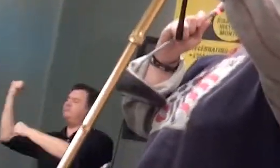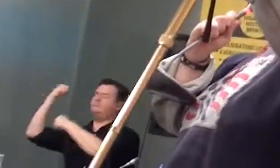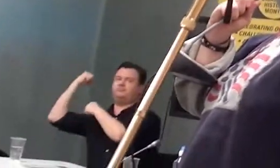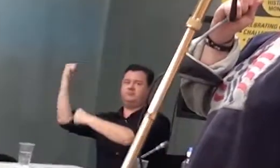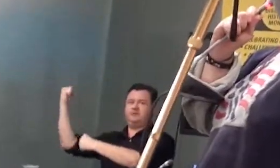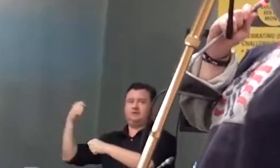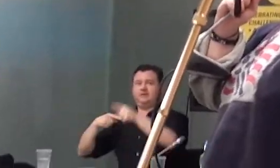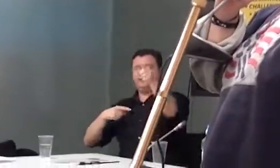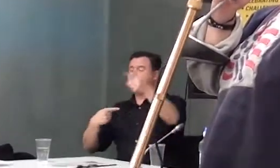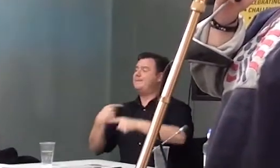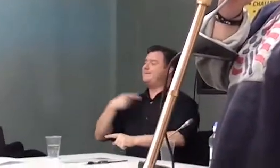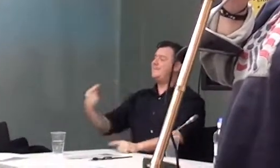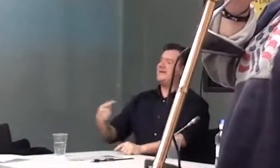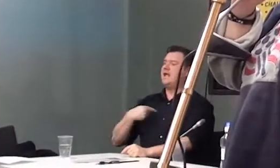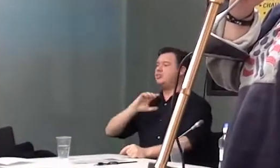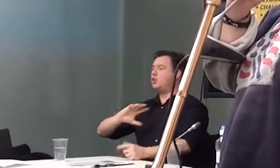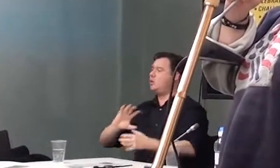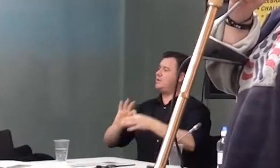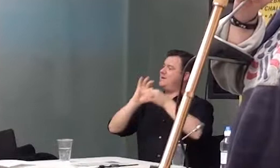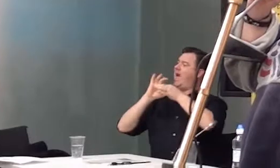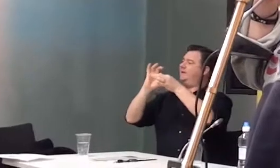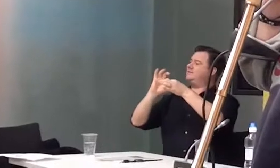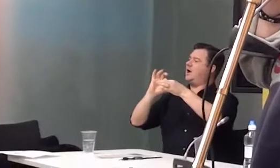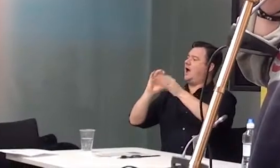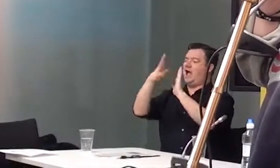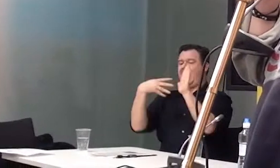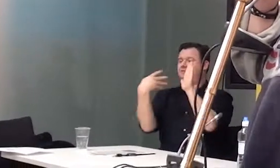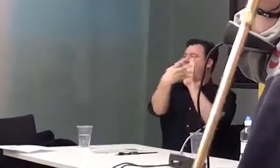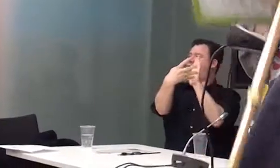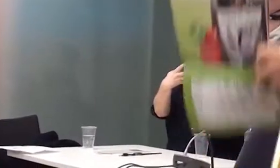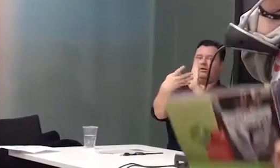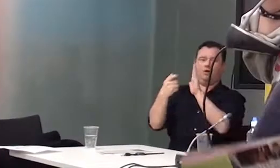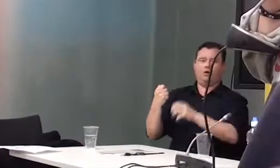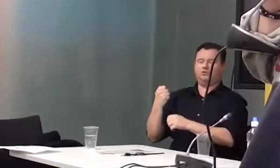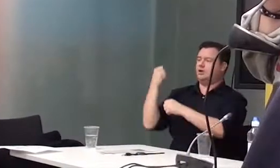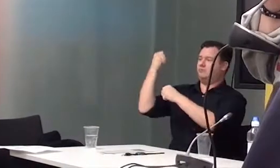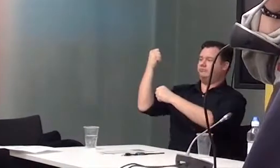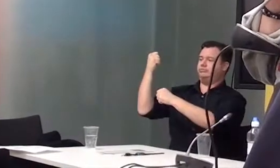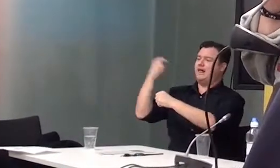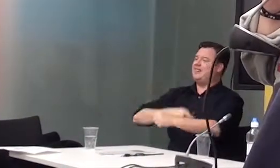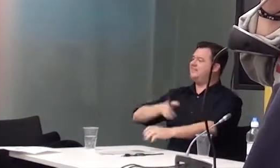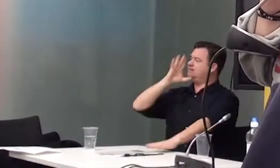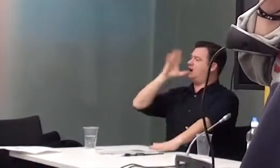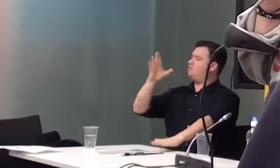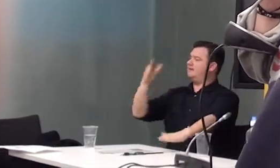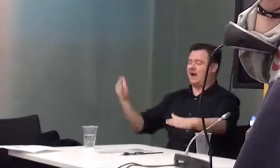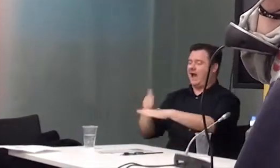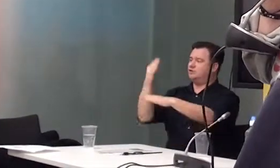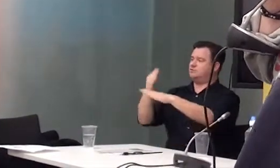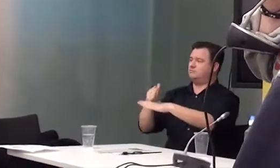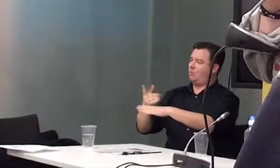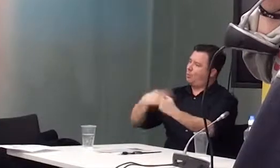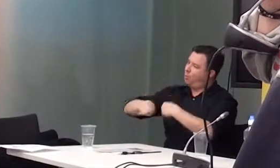it. Non-disabled people get 90% of their information from the national press, and most of them get it from the